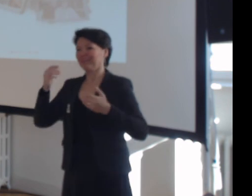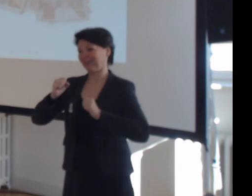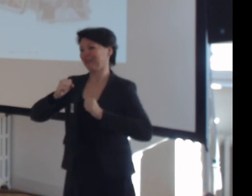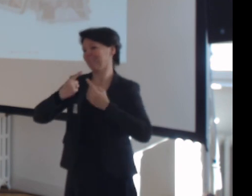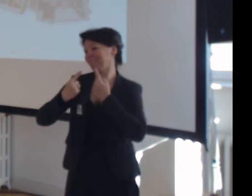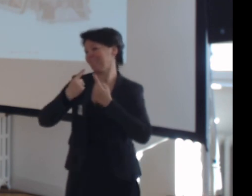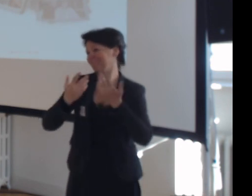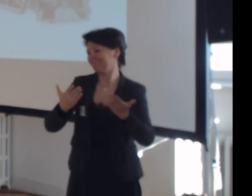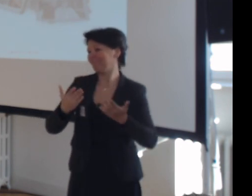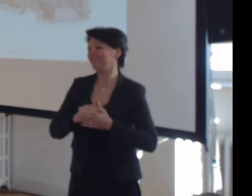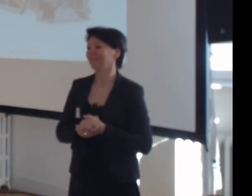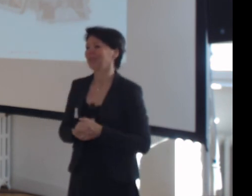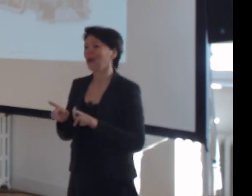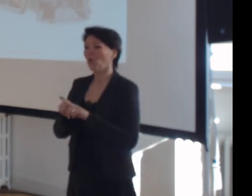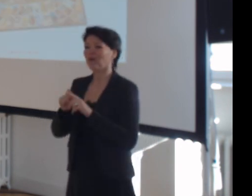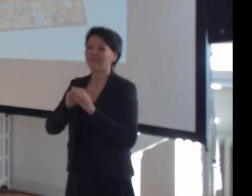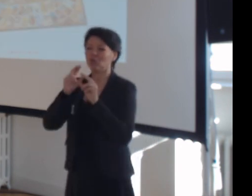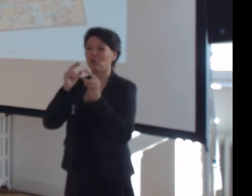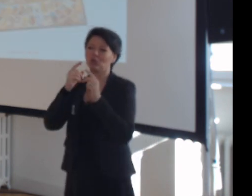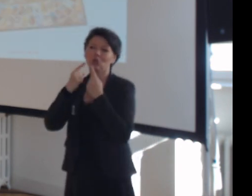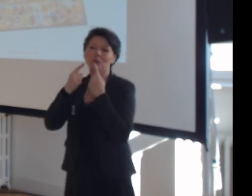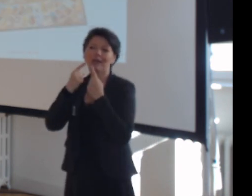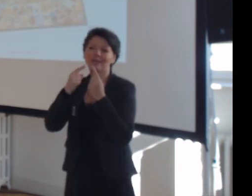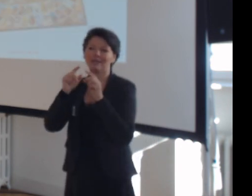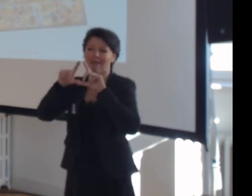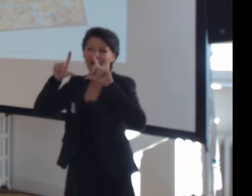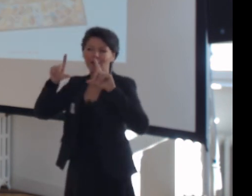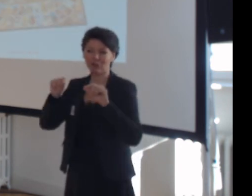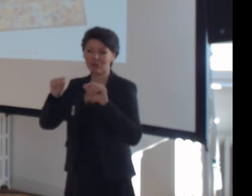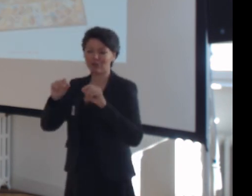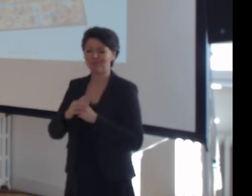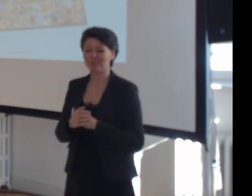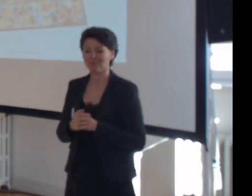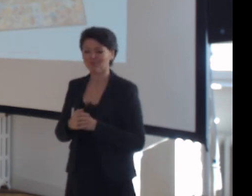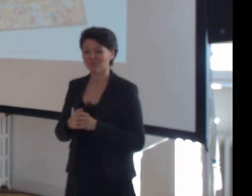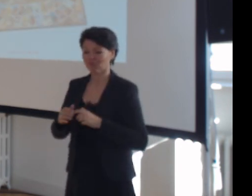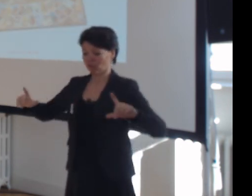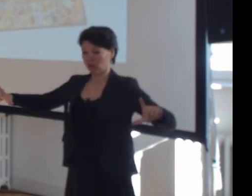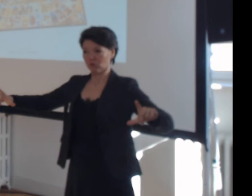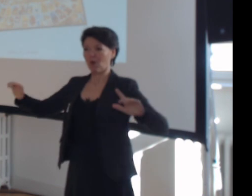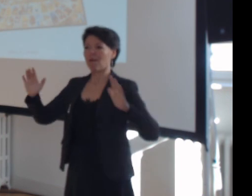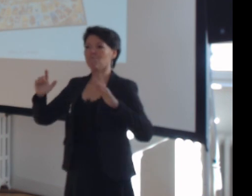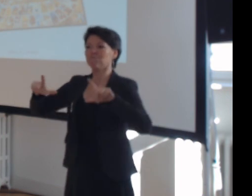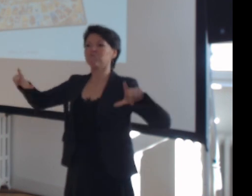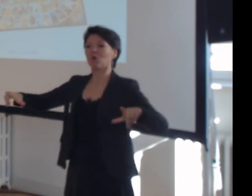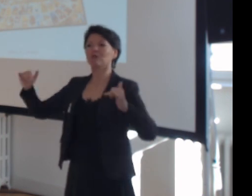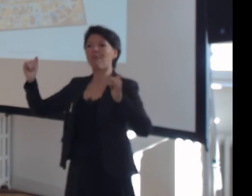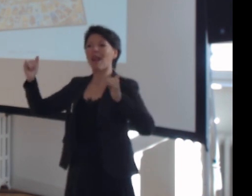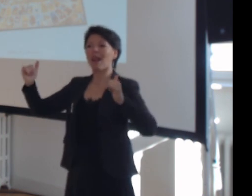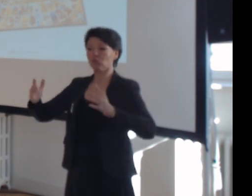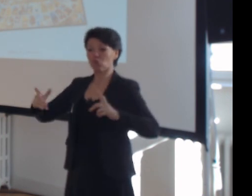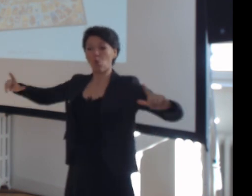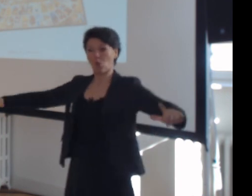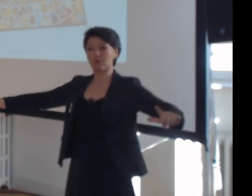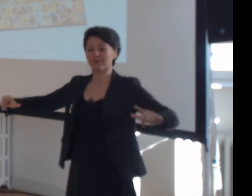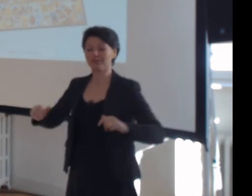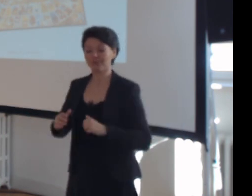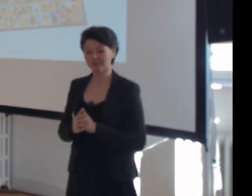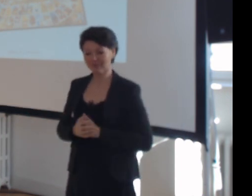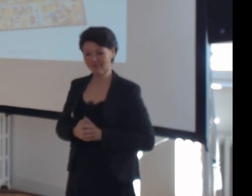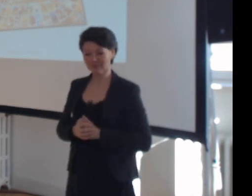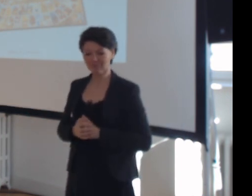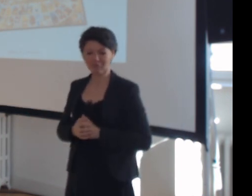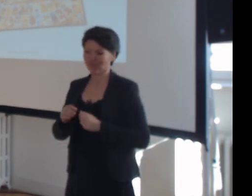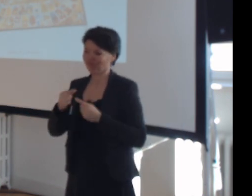We also have conversation cards, extra large board games. And these are just